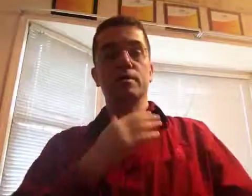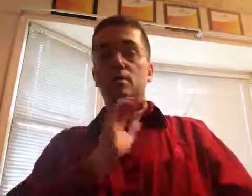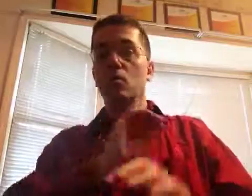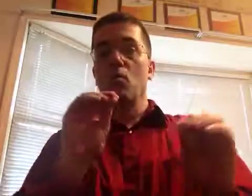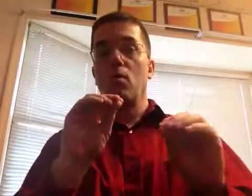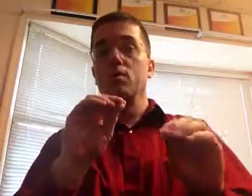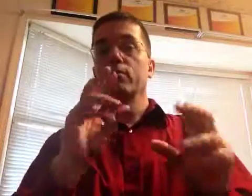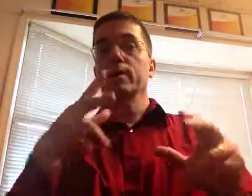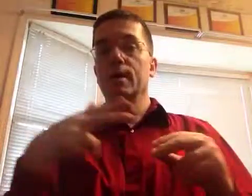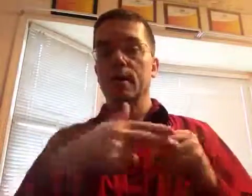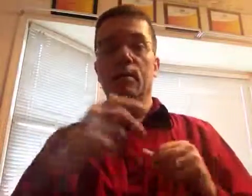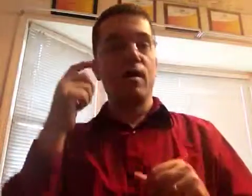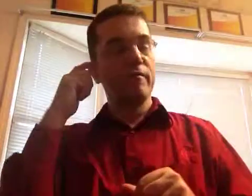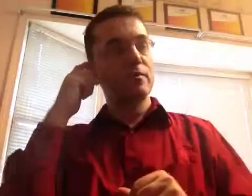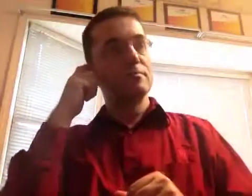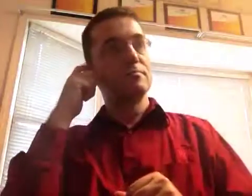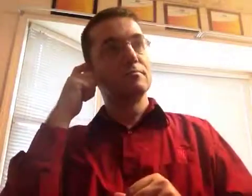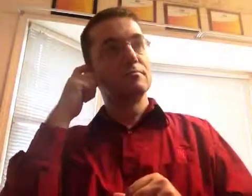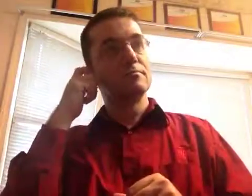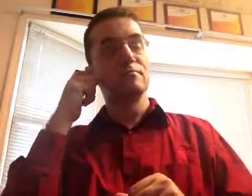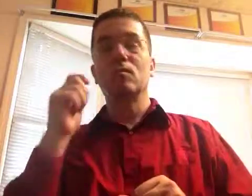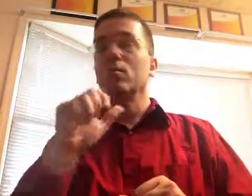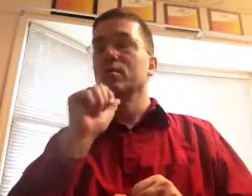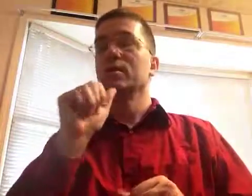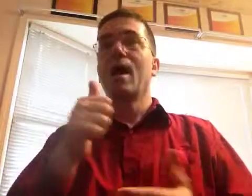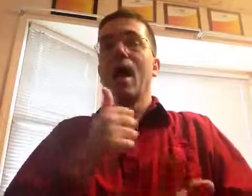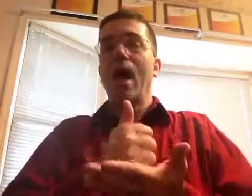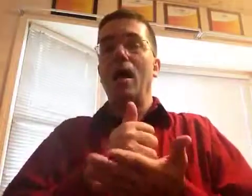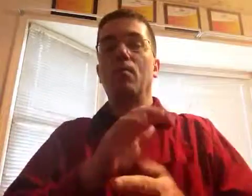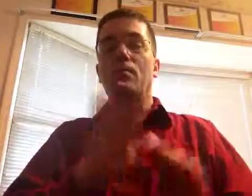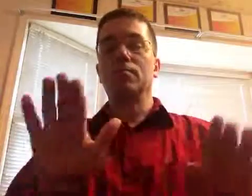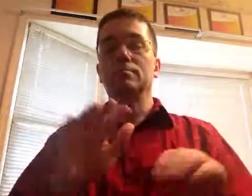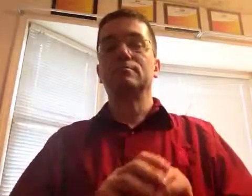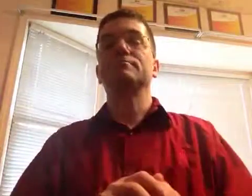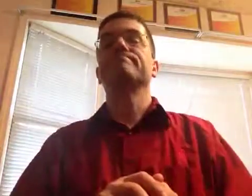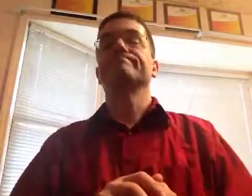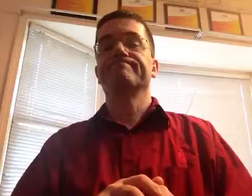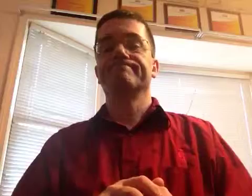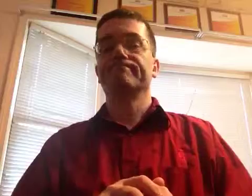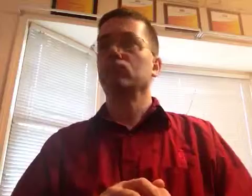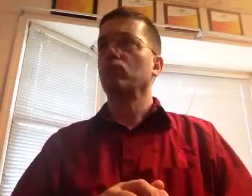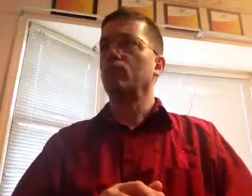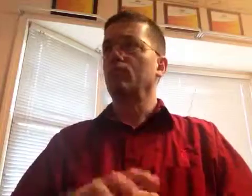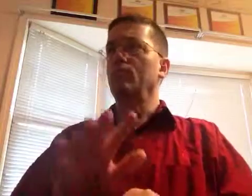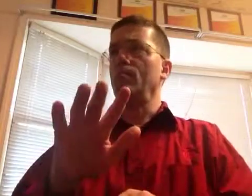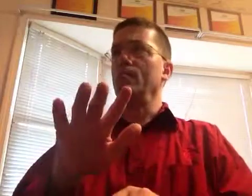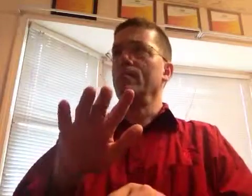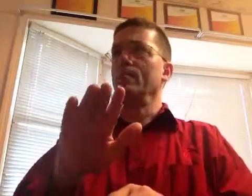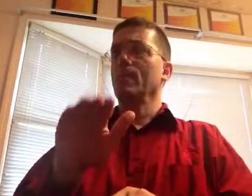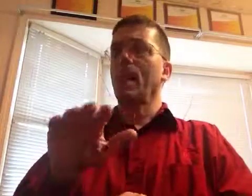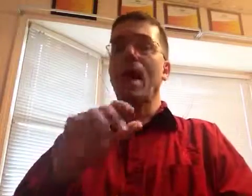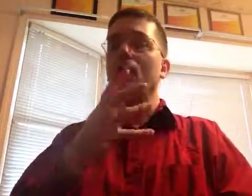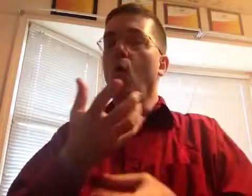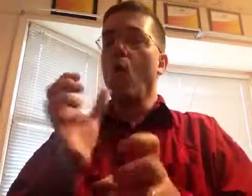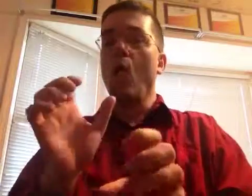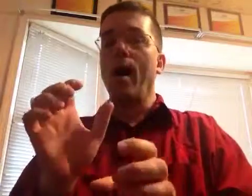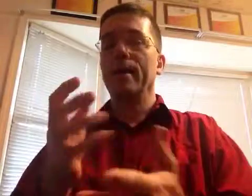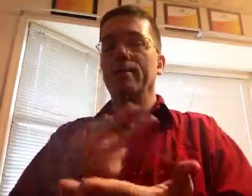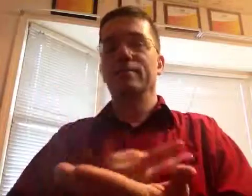there to pick up the pieces if he flunks. Mm-hmm. Well, I wasn't wanting him to flunk. Well,